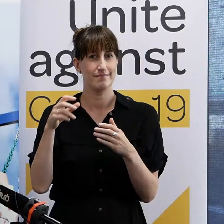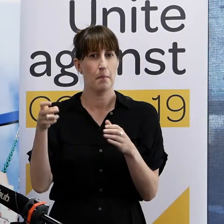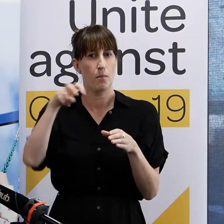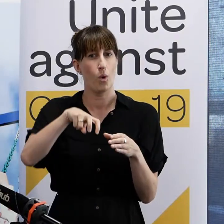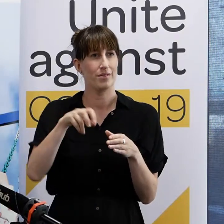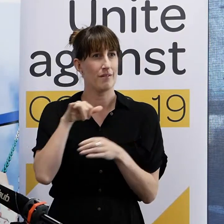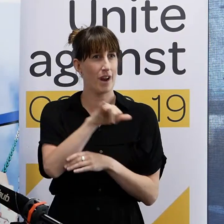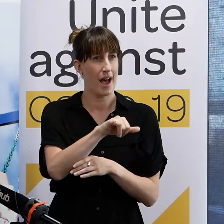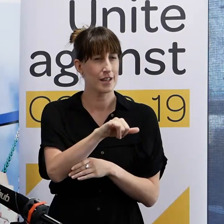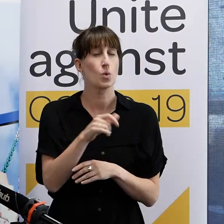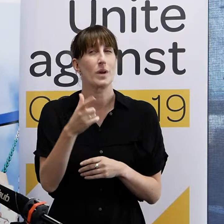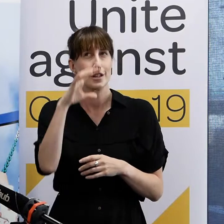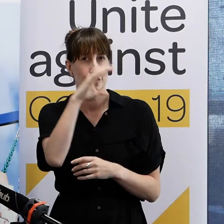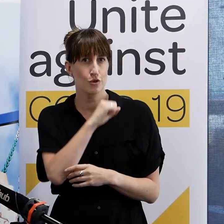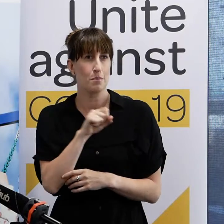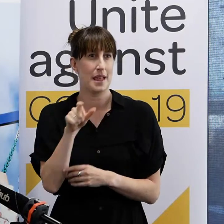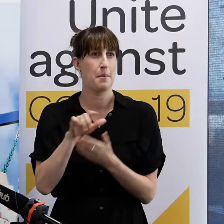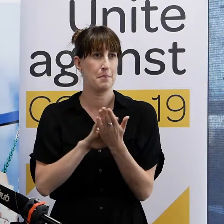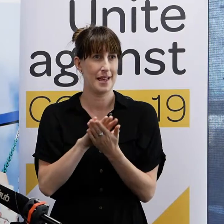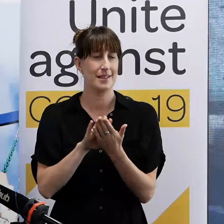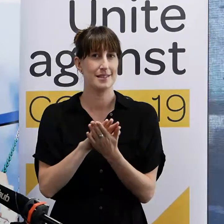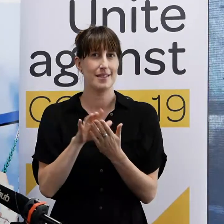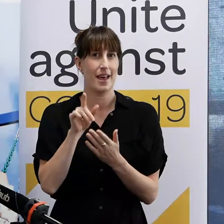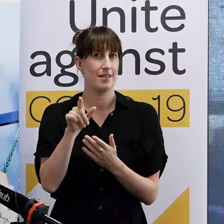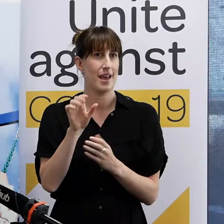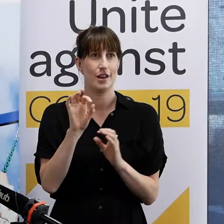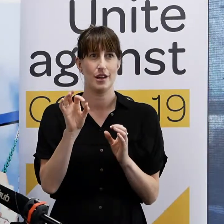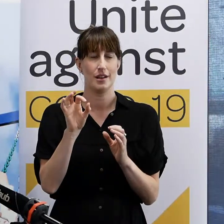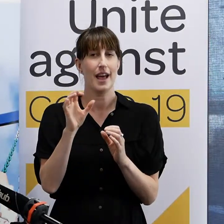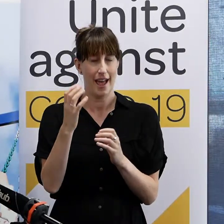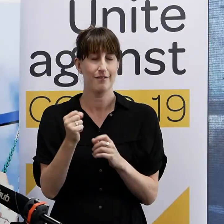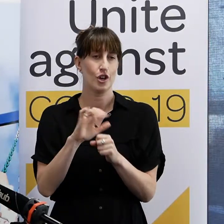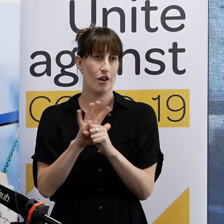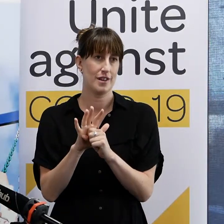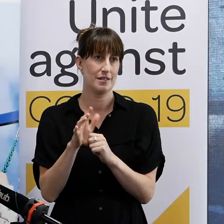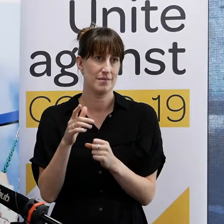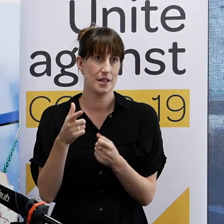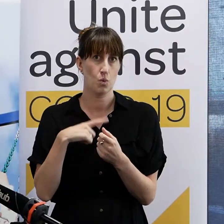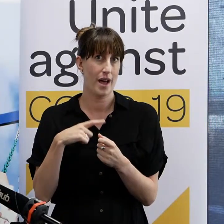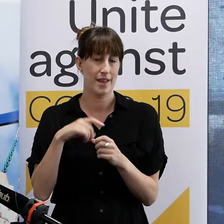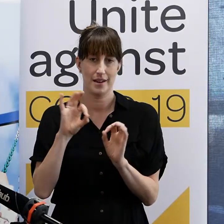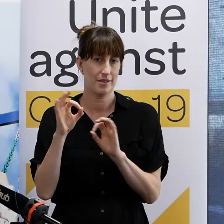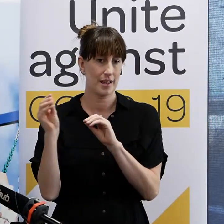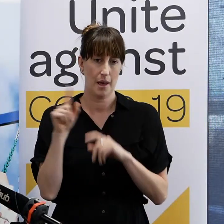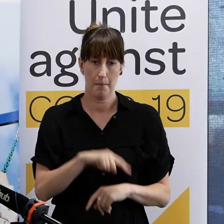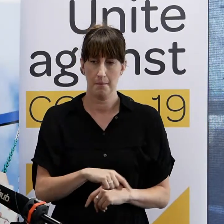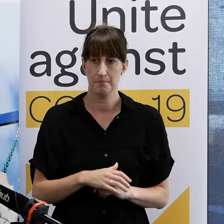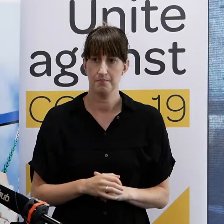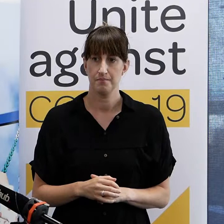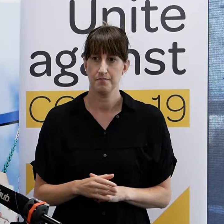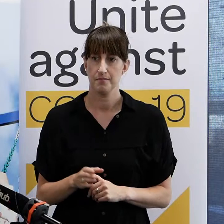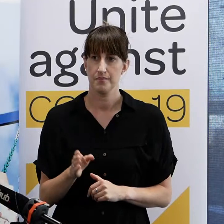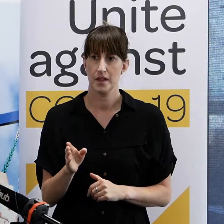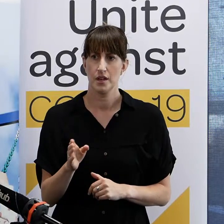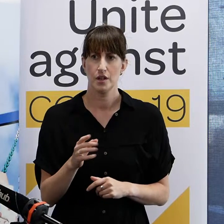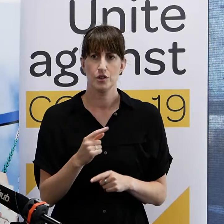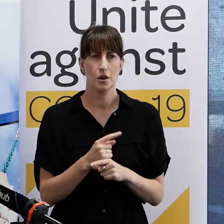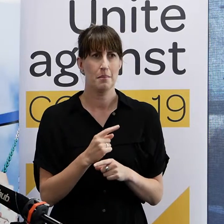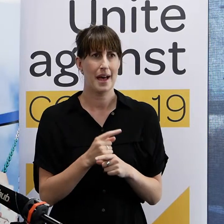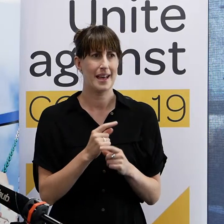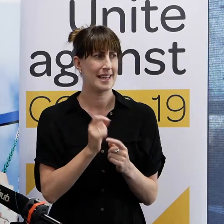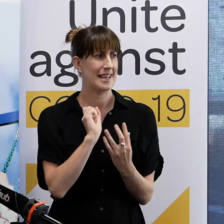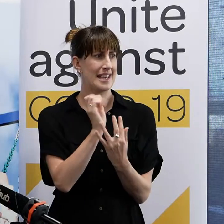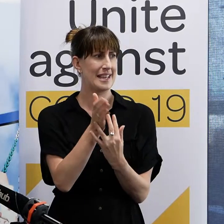controls around exporting vaccines, and including, one of their parameters is they might be able to restrict exports to countries where the